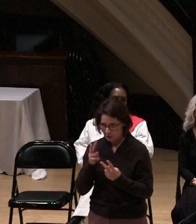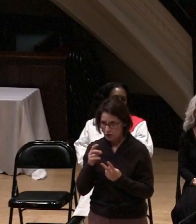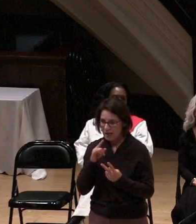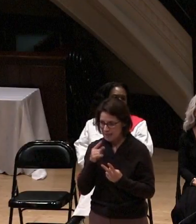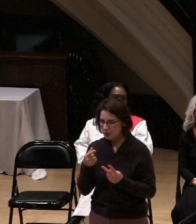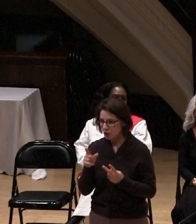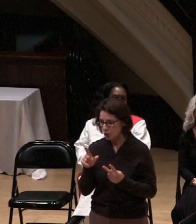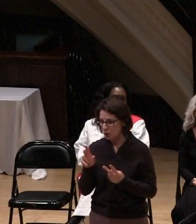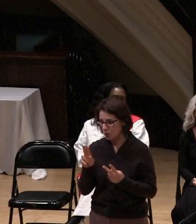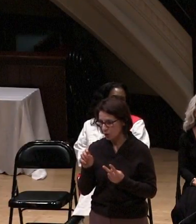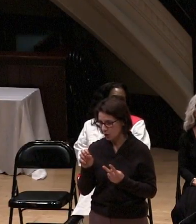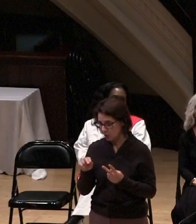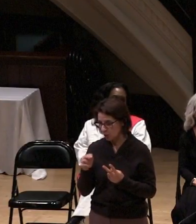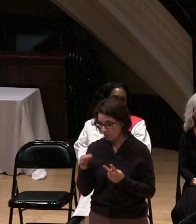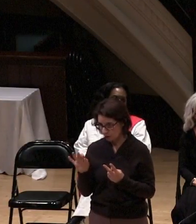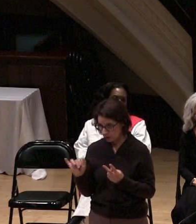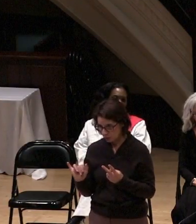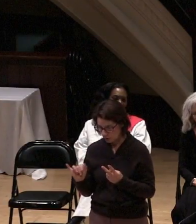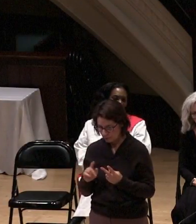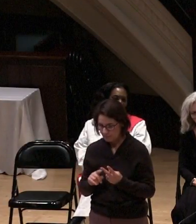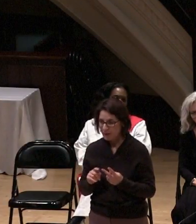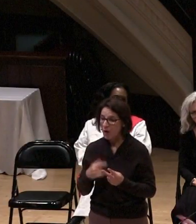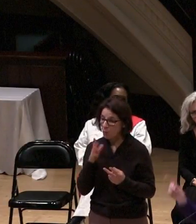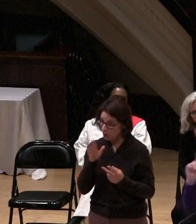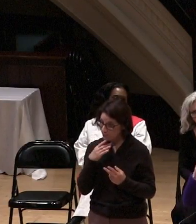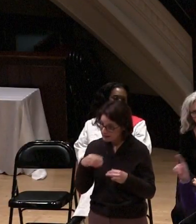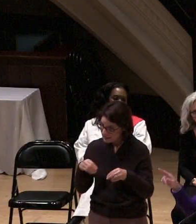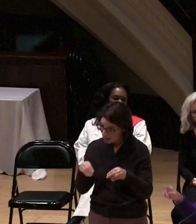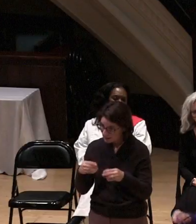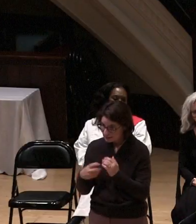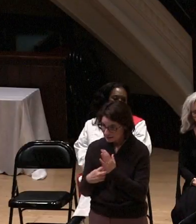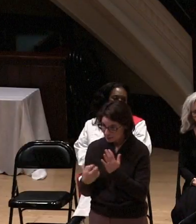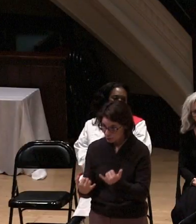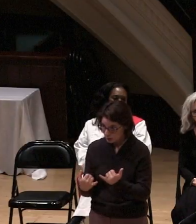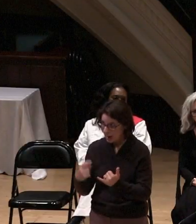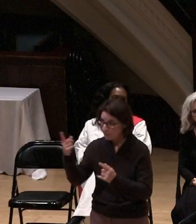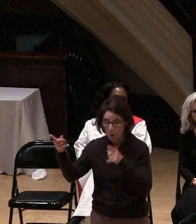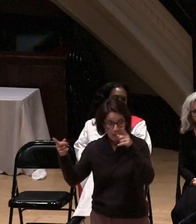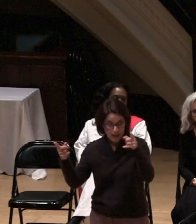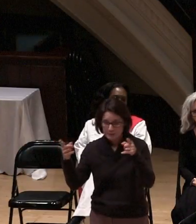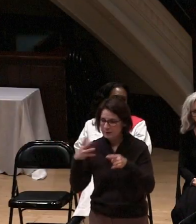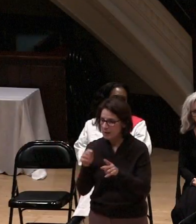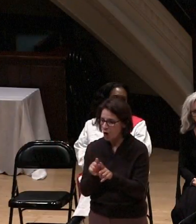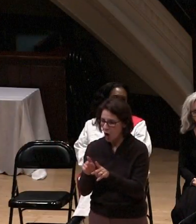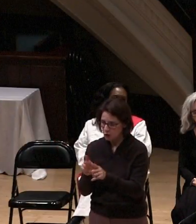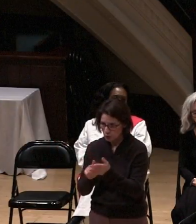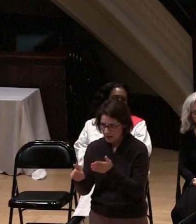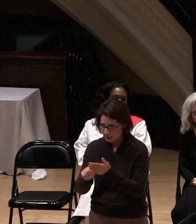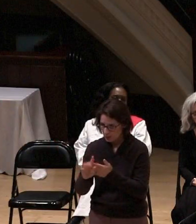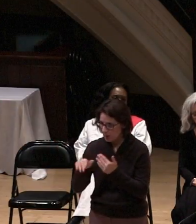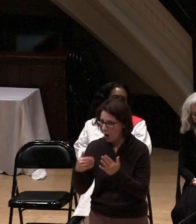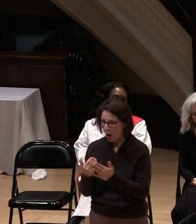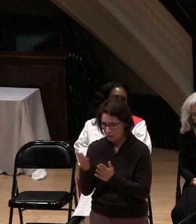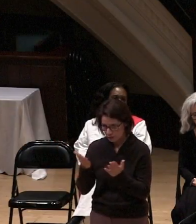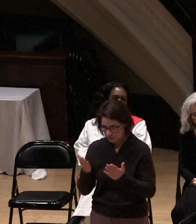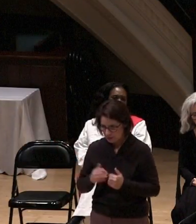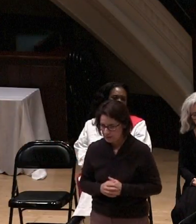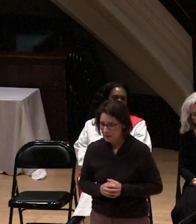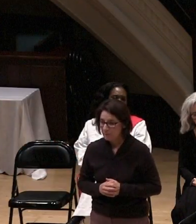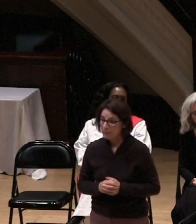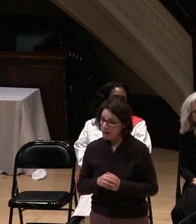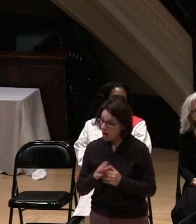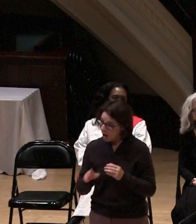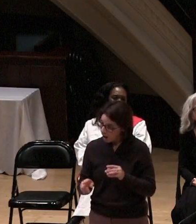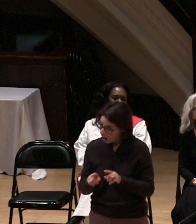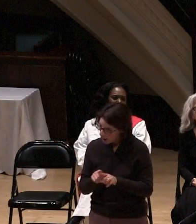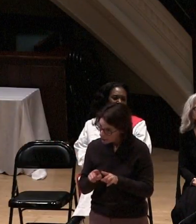gluten-free. We will be selling tickets today at both exits and also next week at all of the services. In addition, you